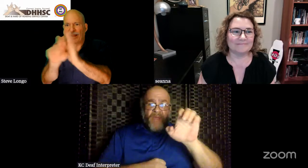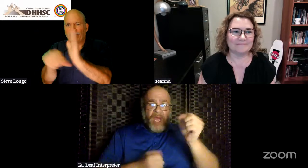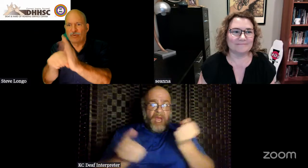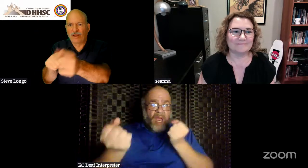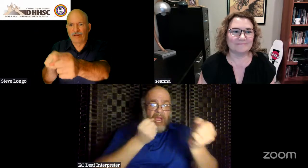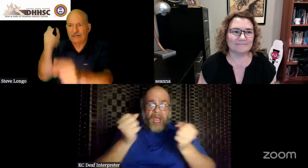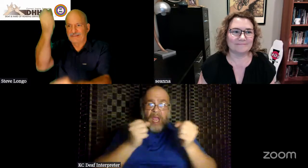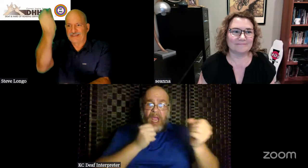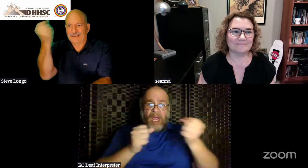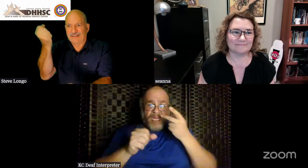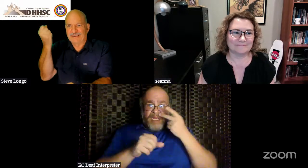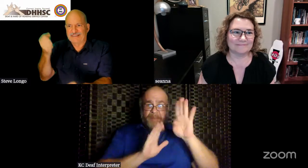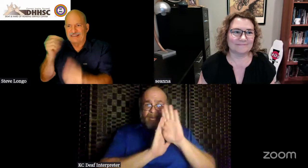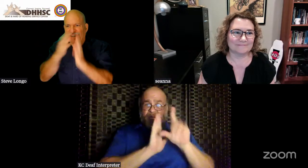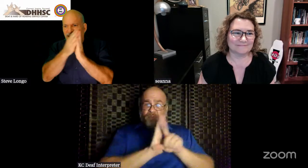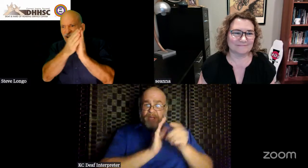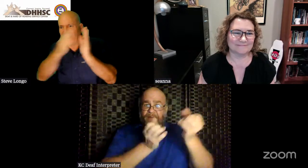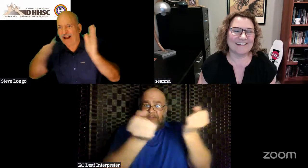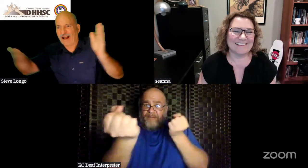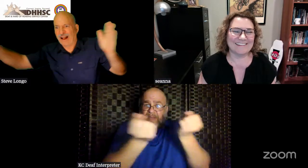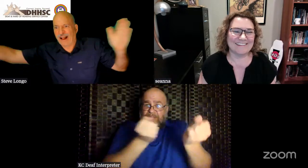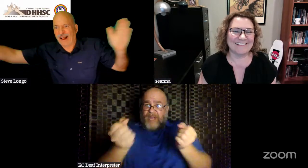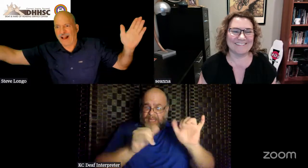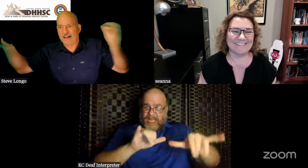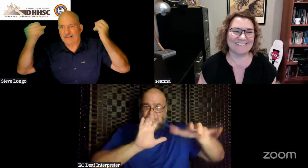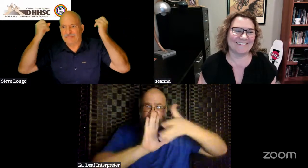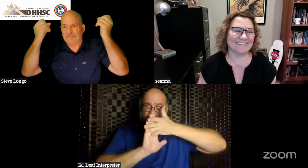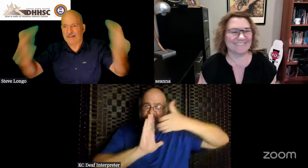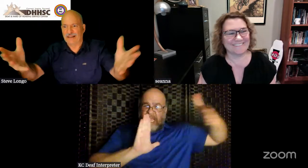finding things and placement of